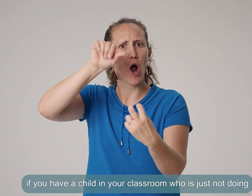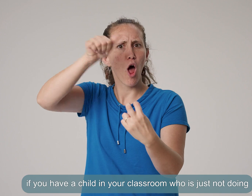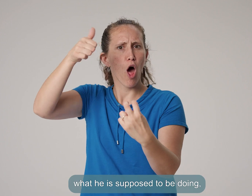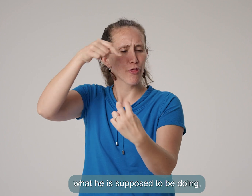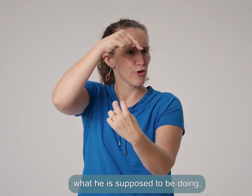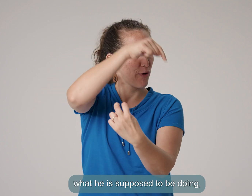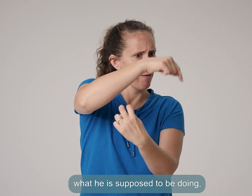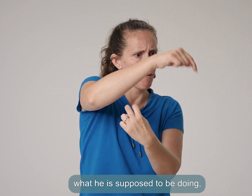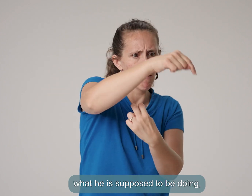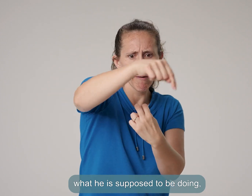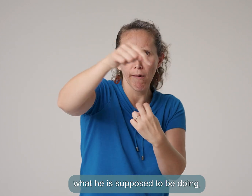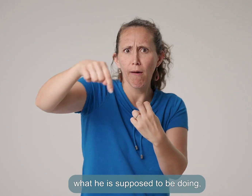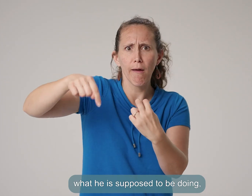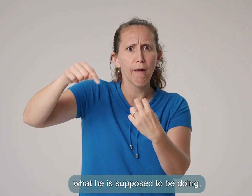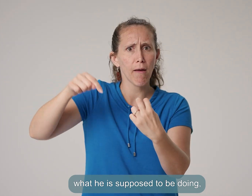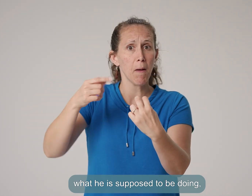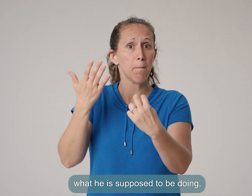doing what he is supposed to be doing,